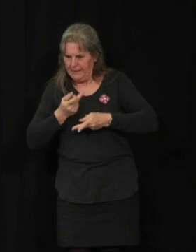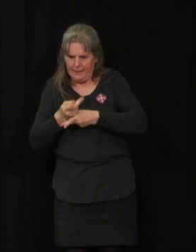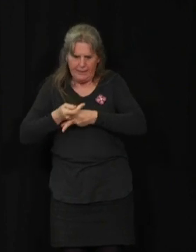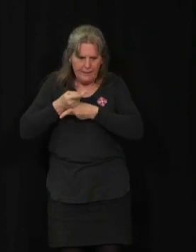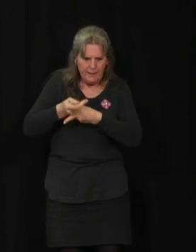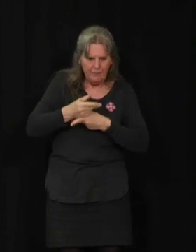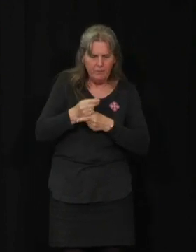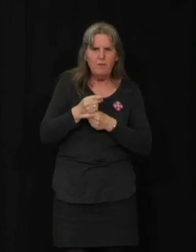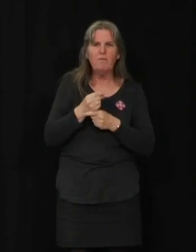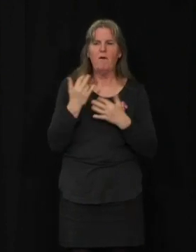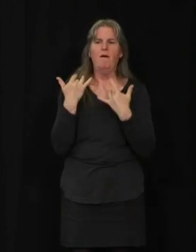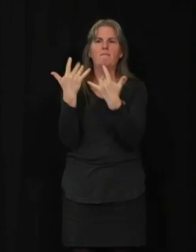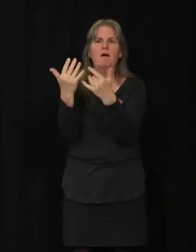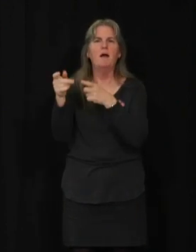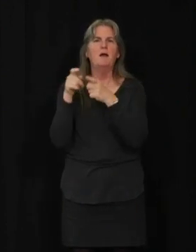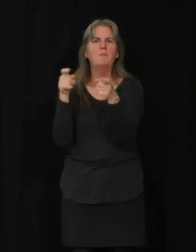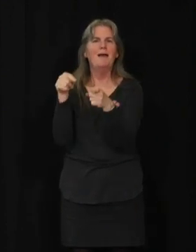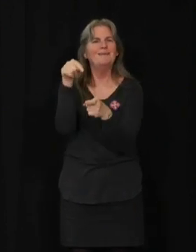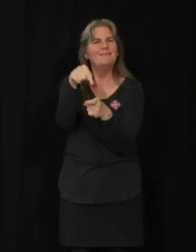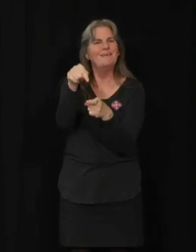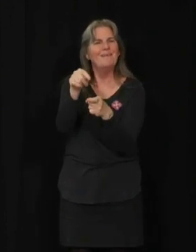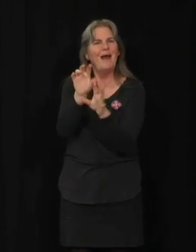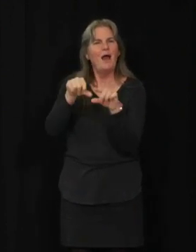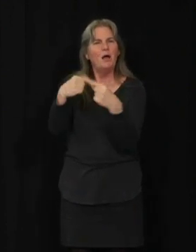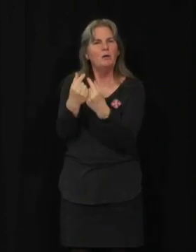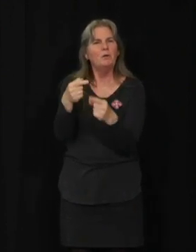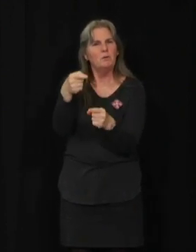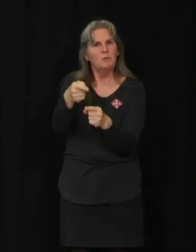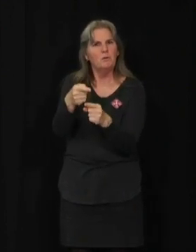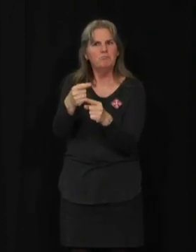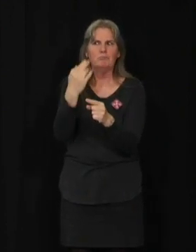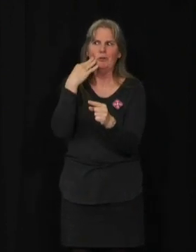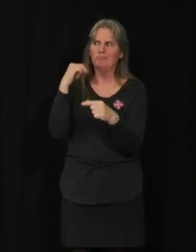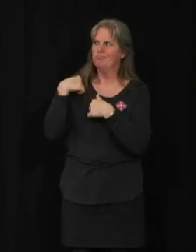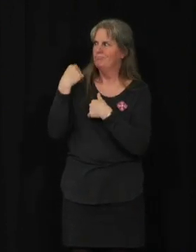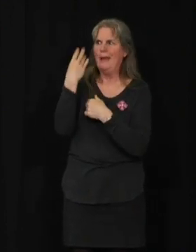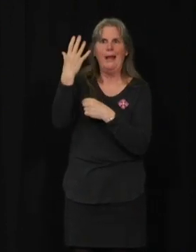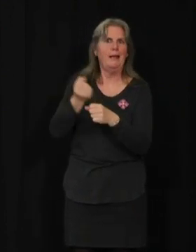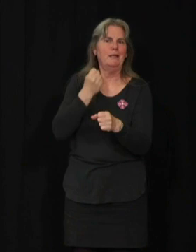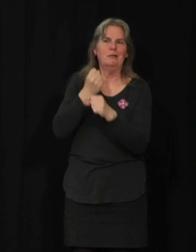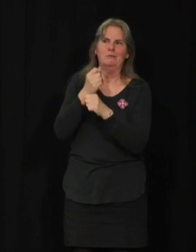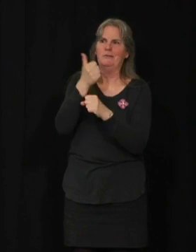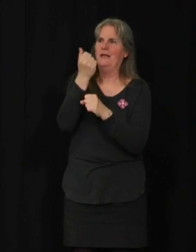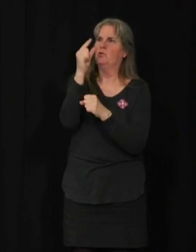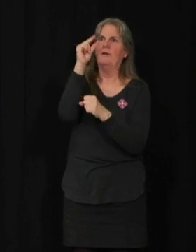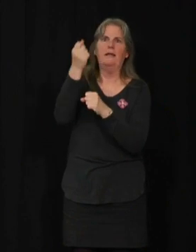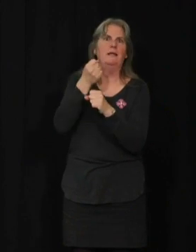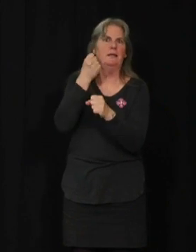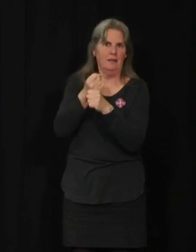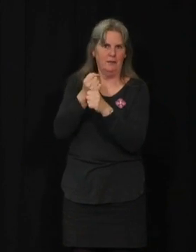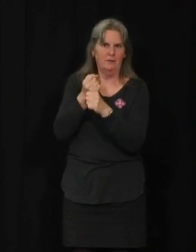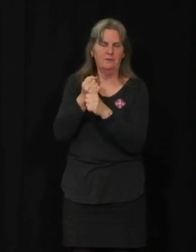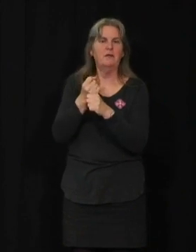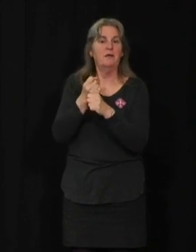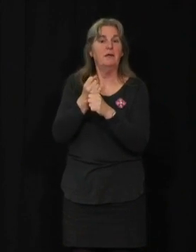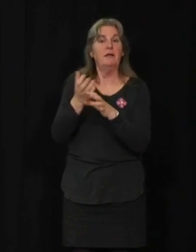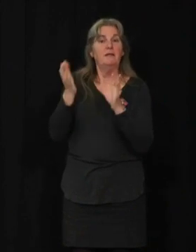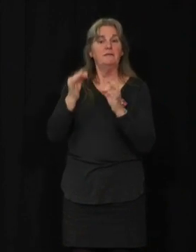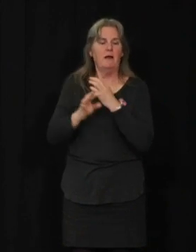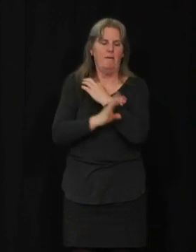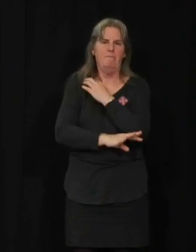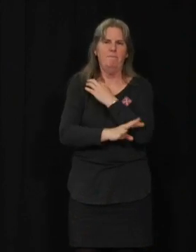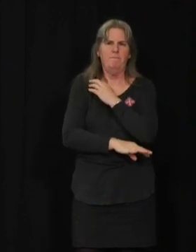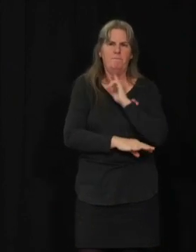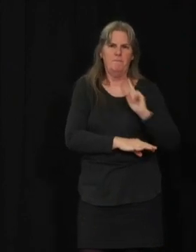for wildland fire management, typically every year for the last decades, is in the supplementary budgets in the fall. So we believe